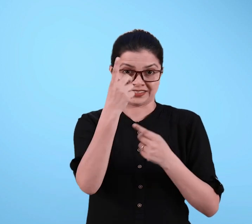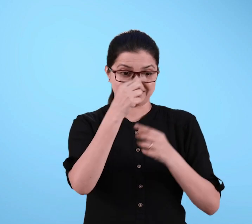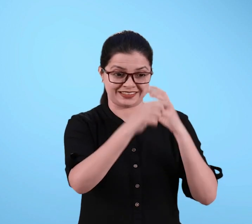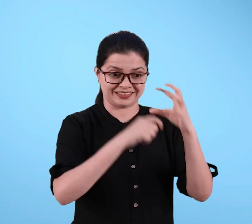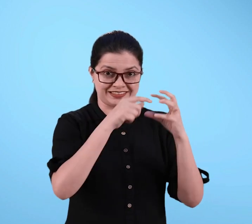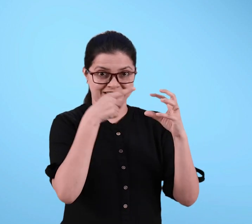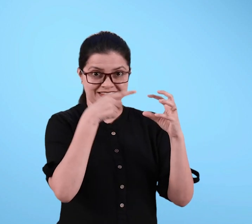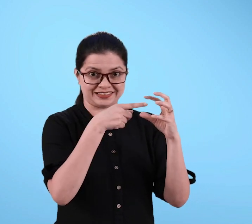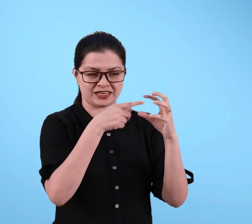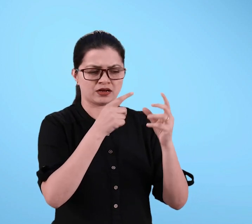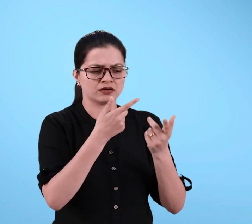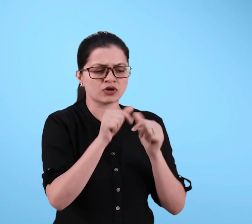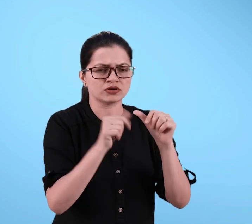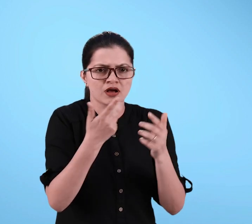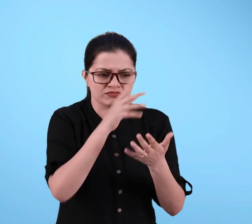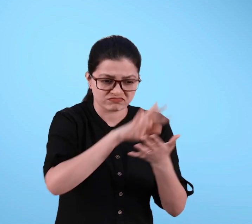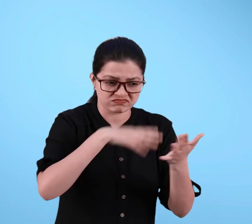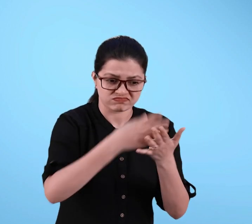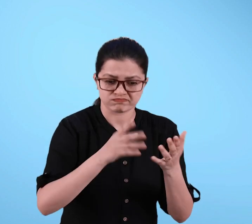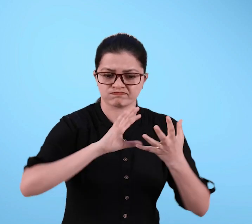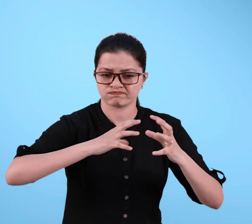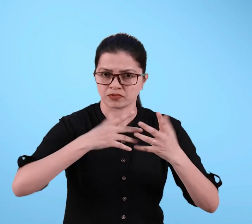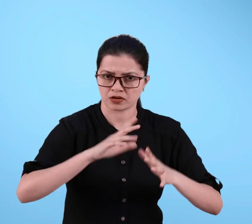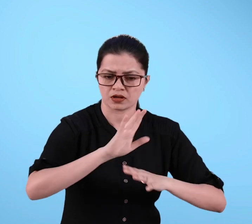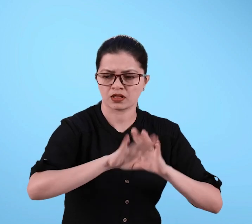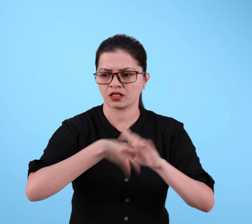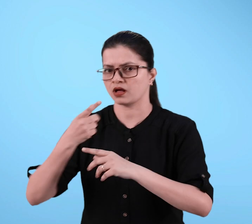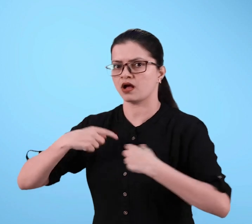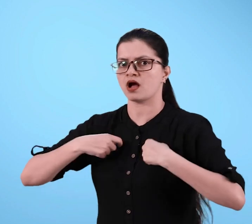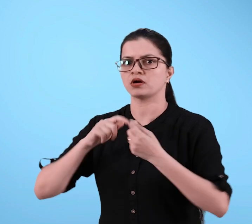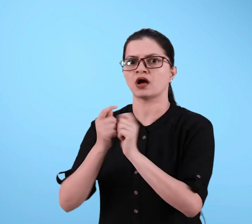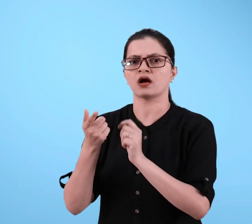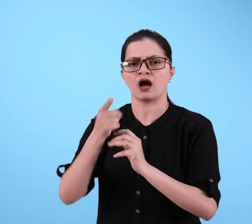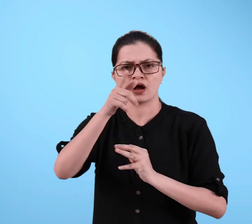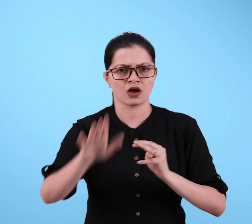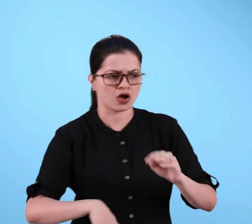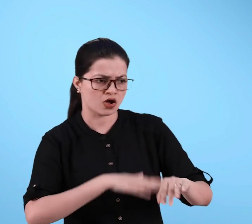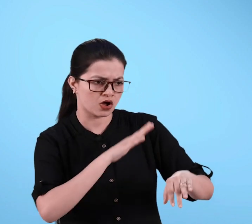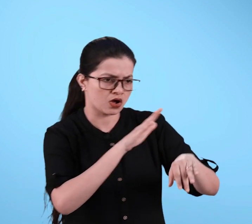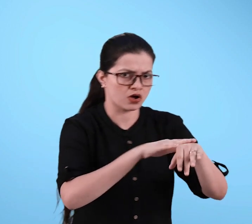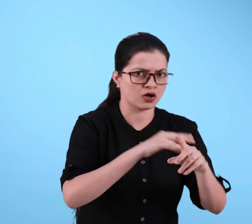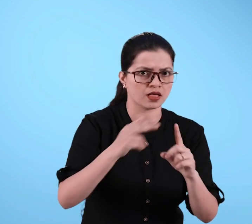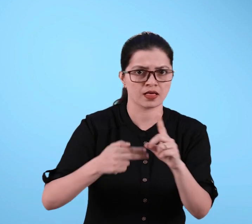weaving. The process of arranging two sets of yarns